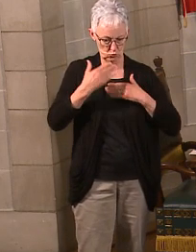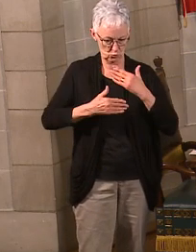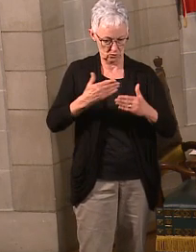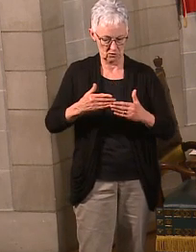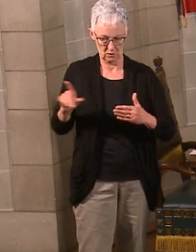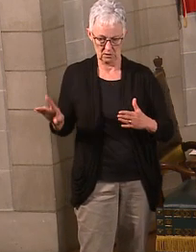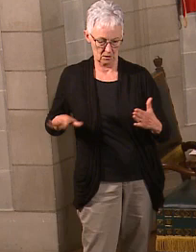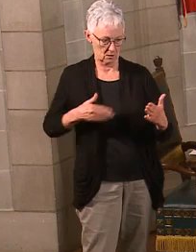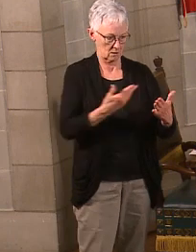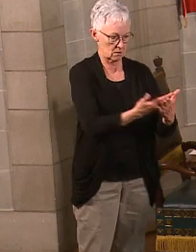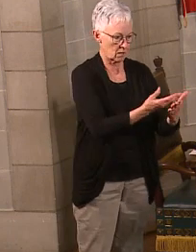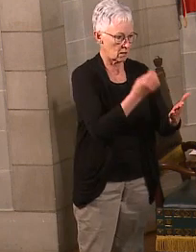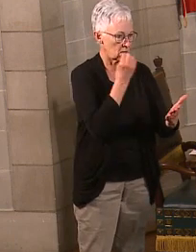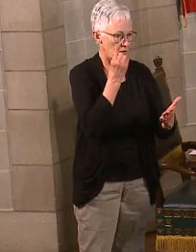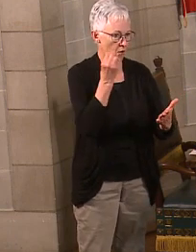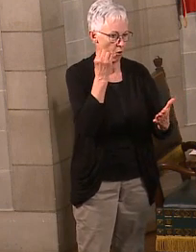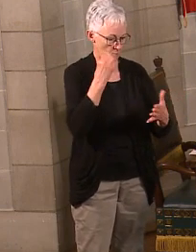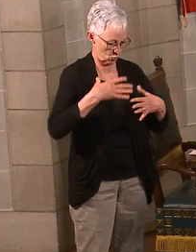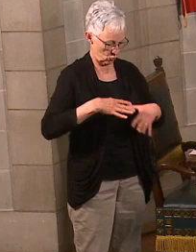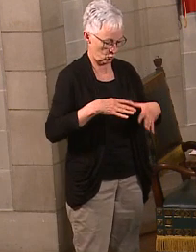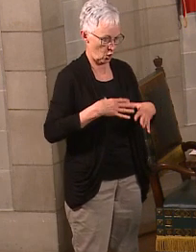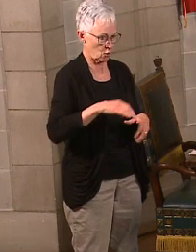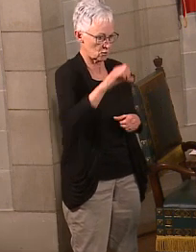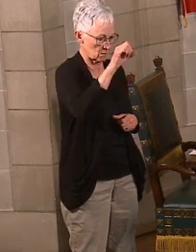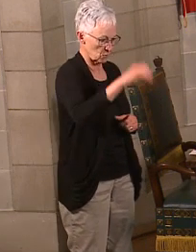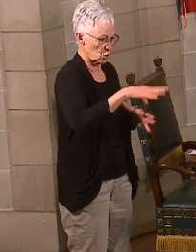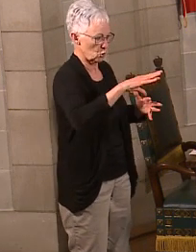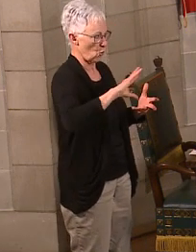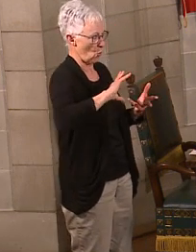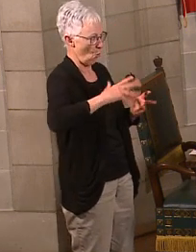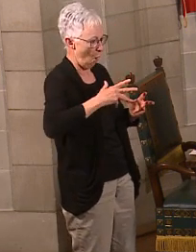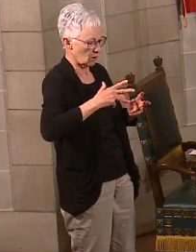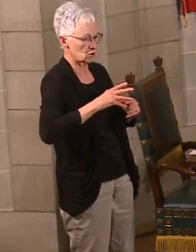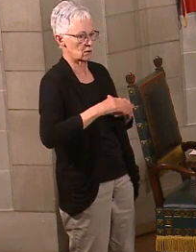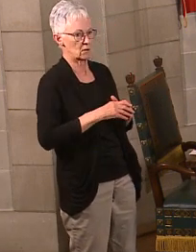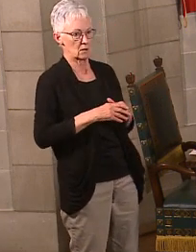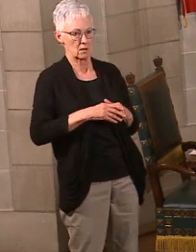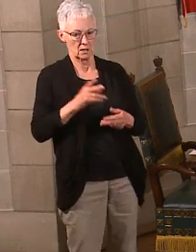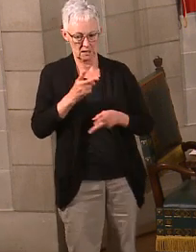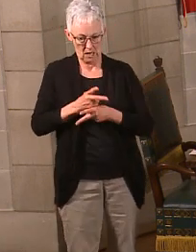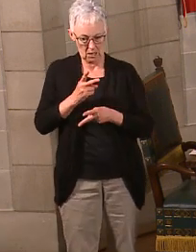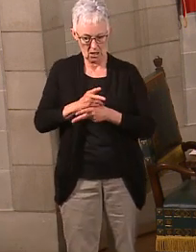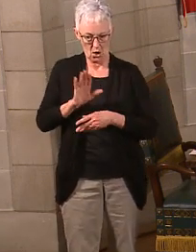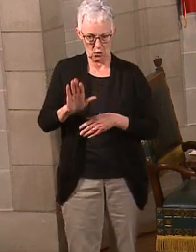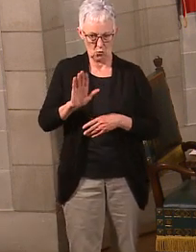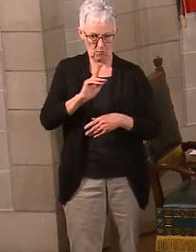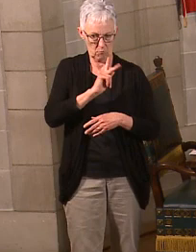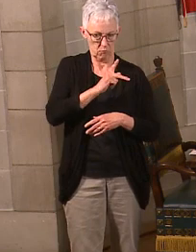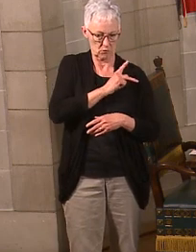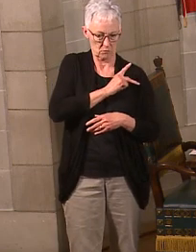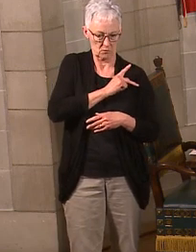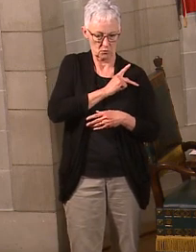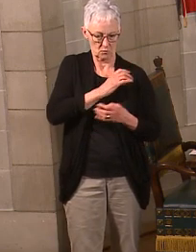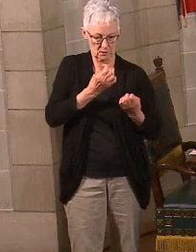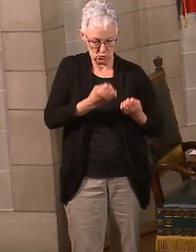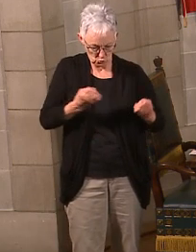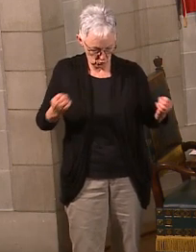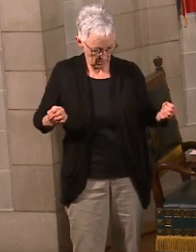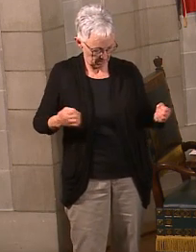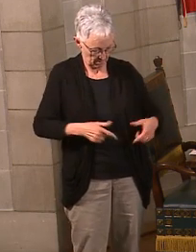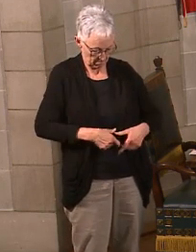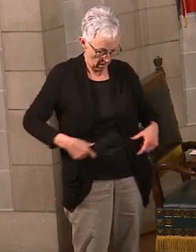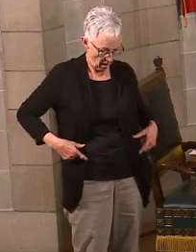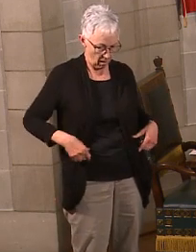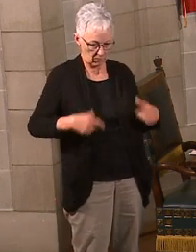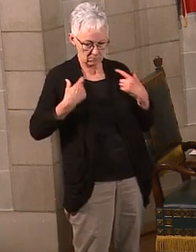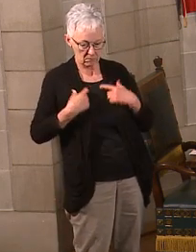home, you can put your clothing in the washing machine. You can take care of your personal equipment in a way that doesn't potentially spread contamination